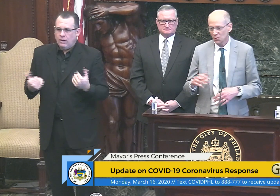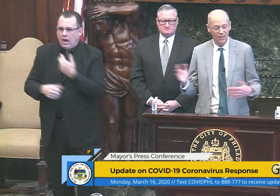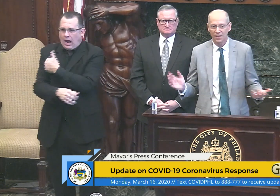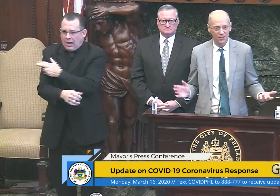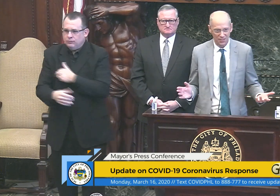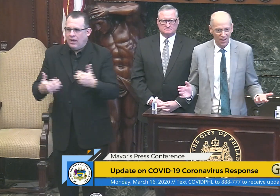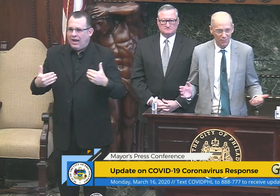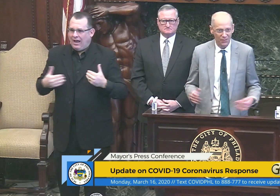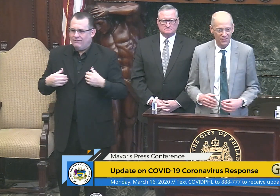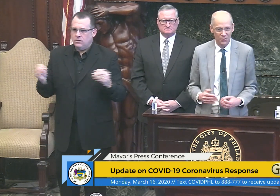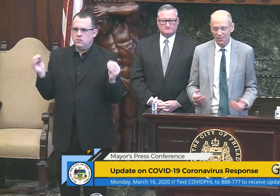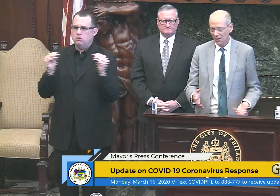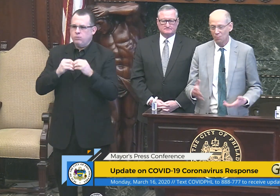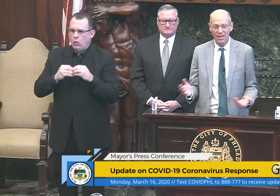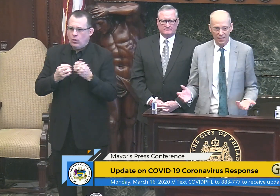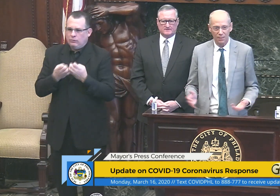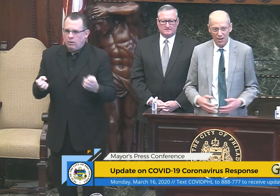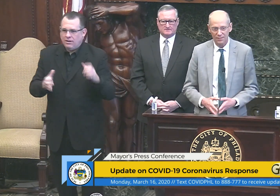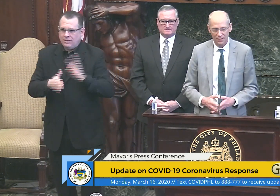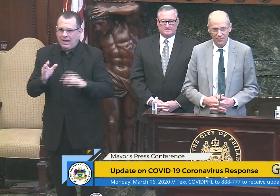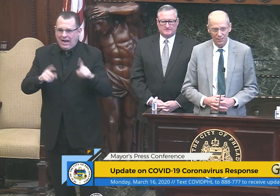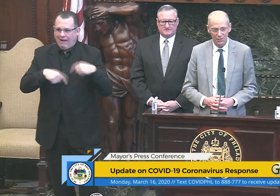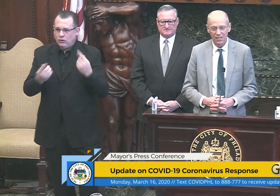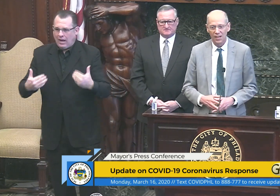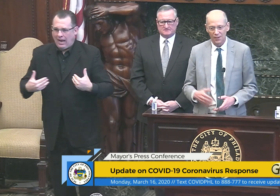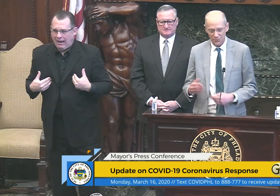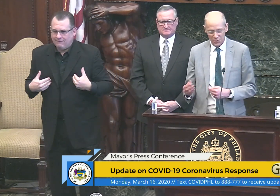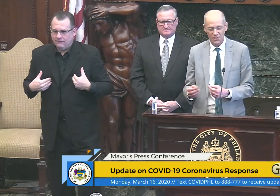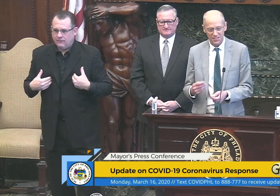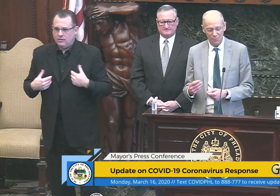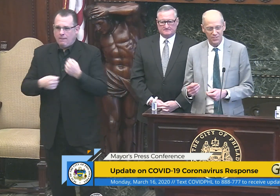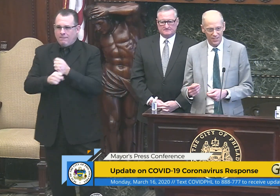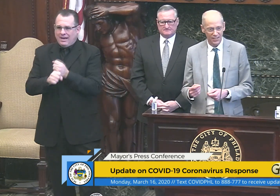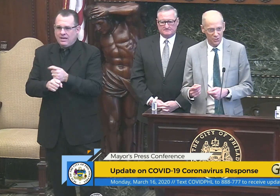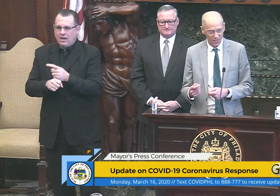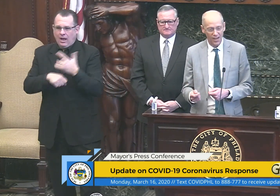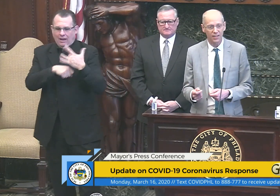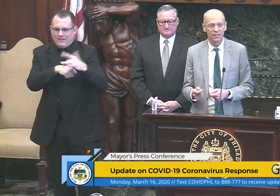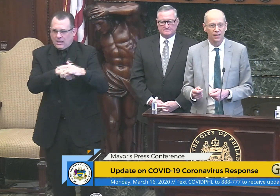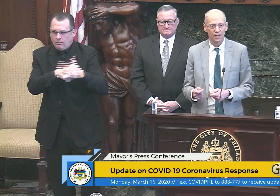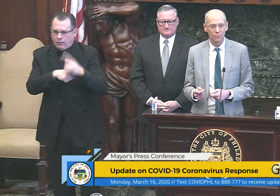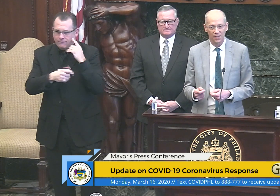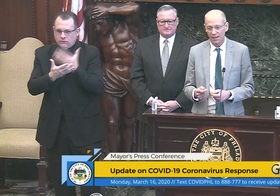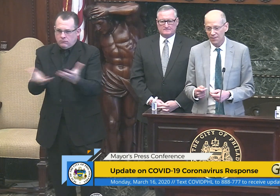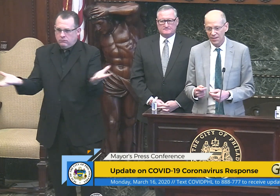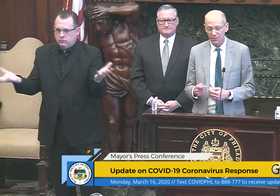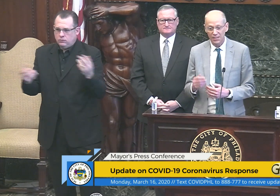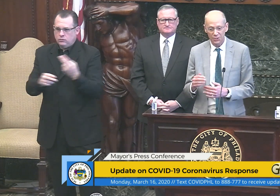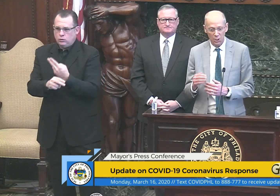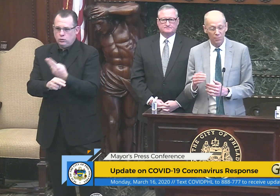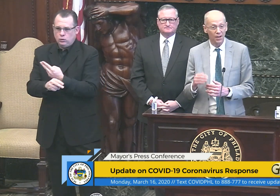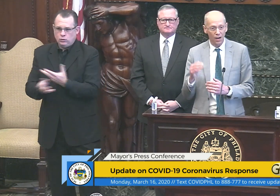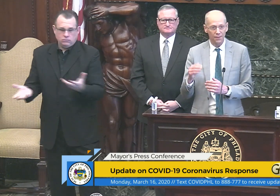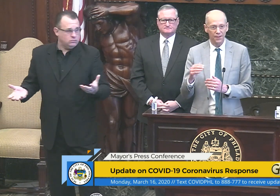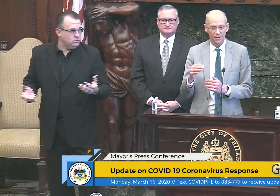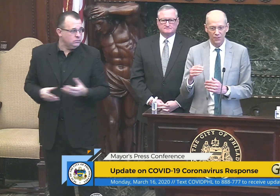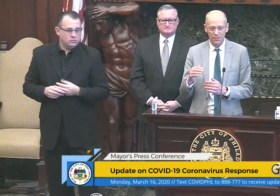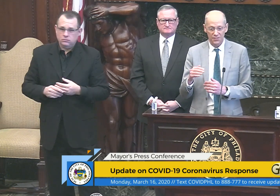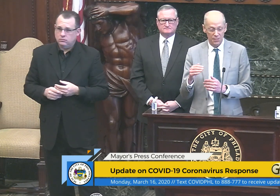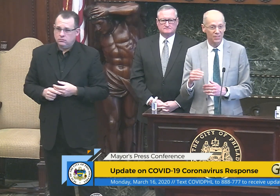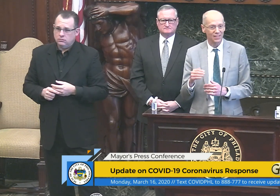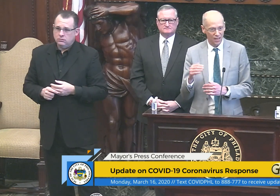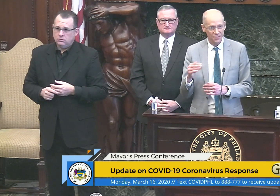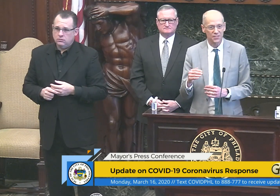than they do at any other time, okay, so that they are making capacity available. And there are additional steps that they can take, even to go beyond